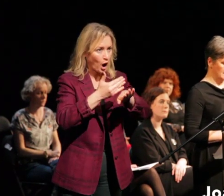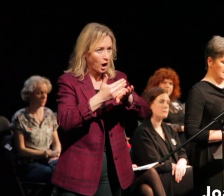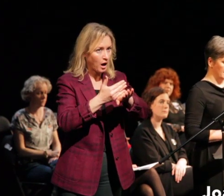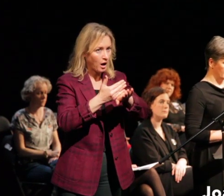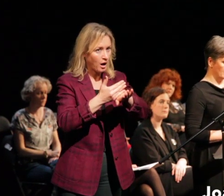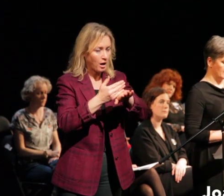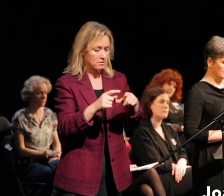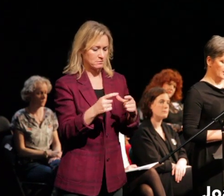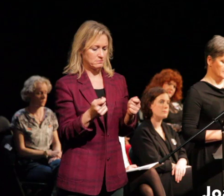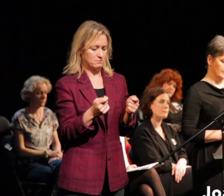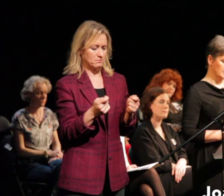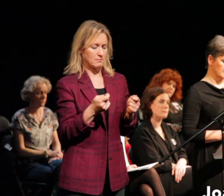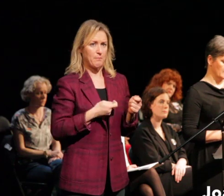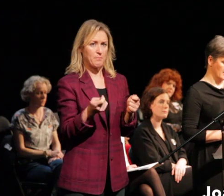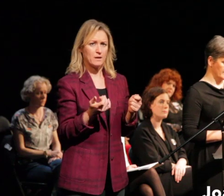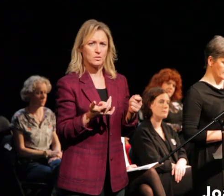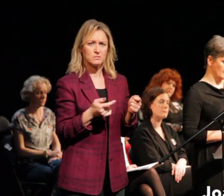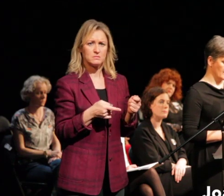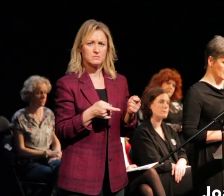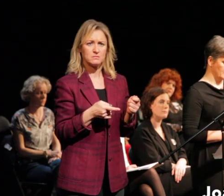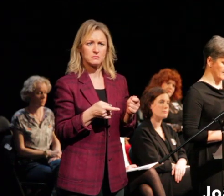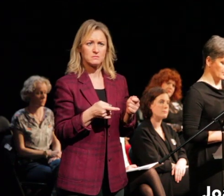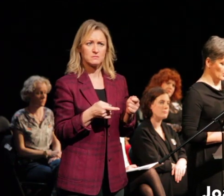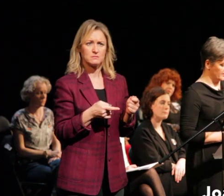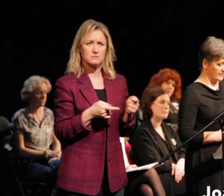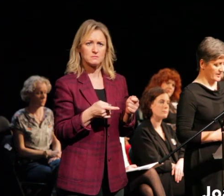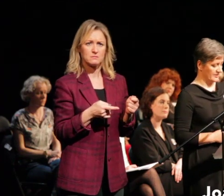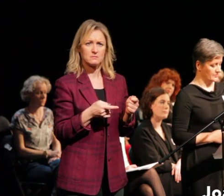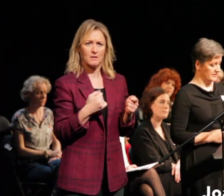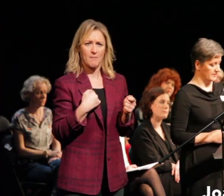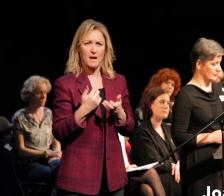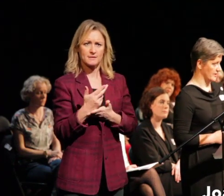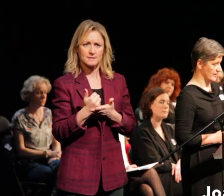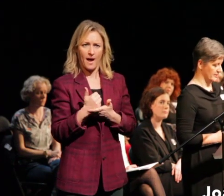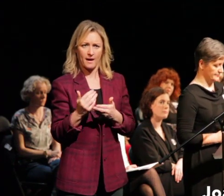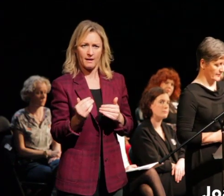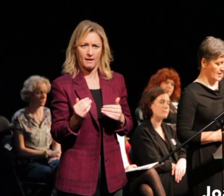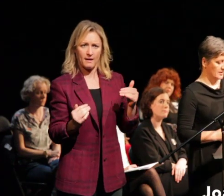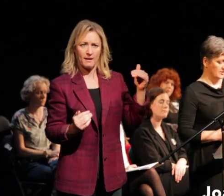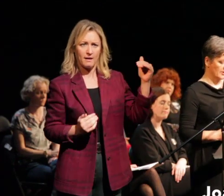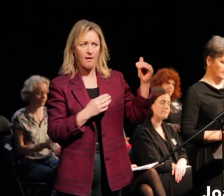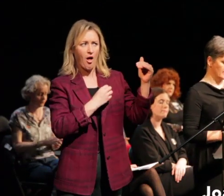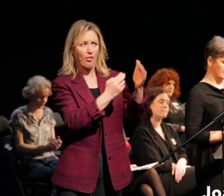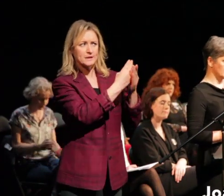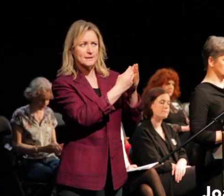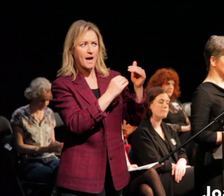ask, is there an unconscious gender bias to the value placed on one design discipline over another?